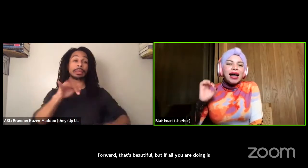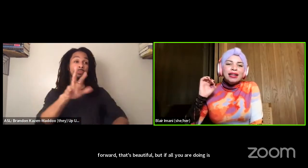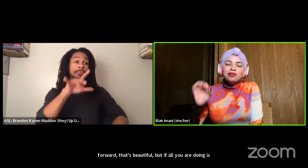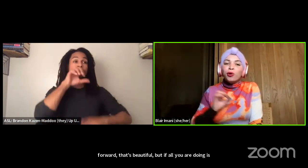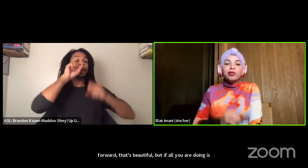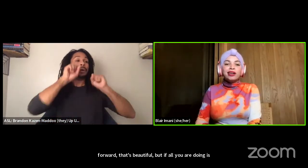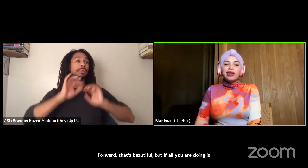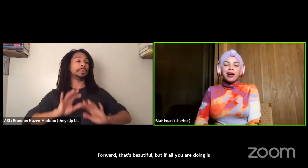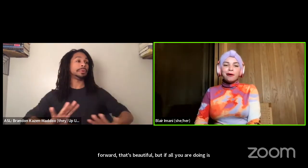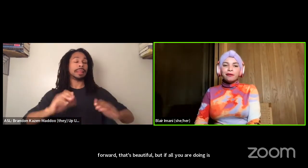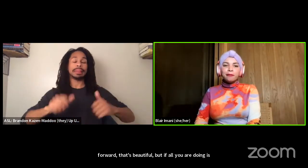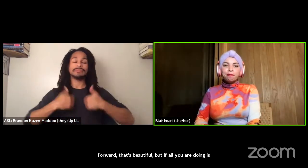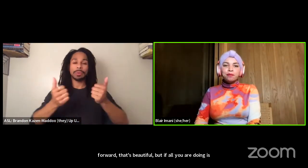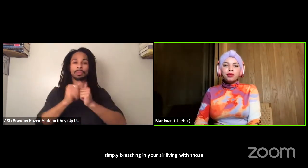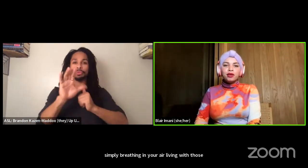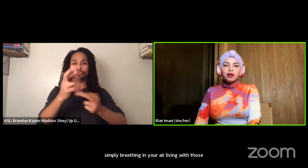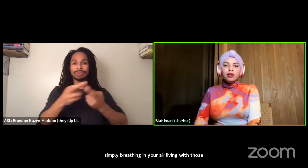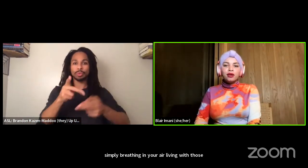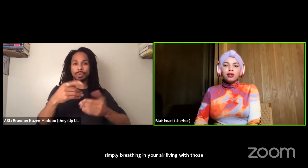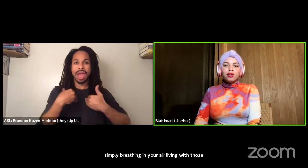surviving, that is more than enough.